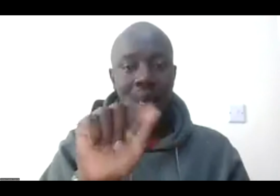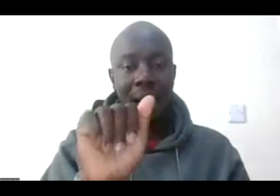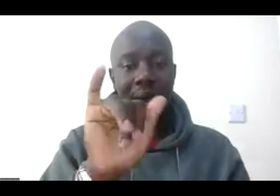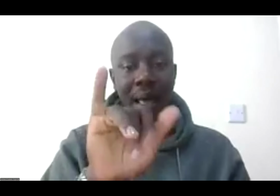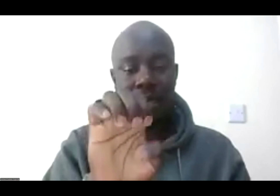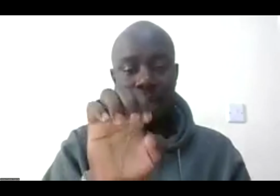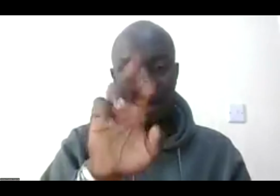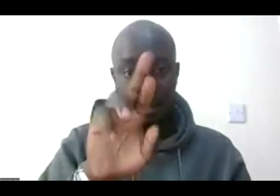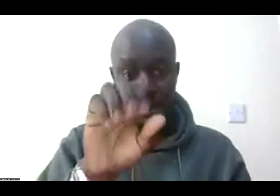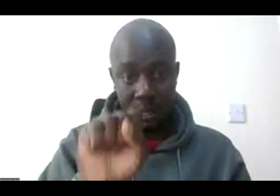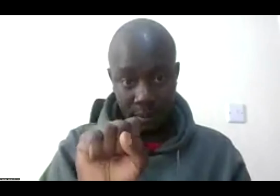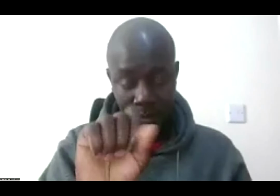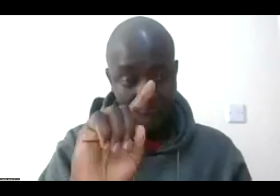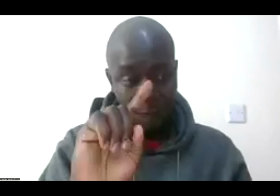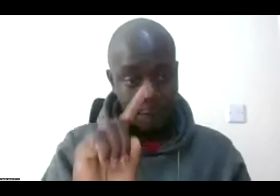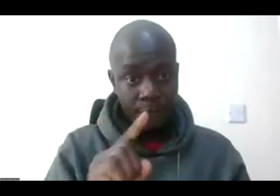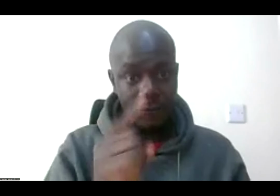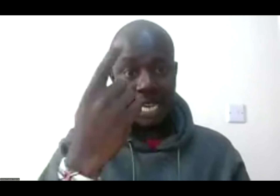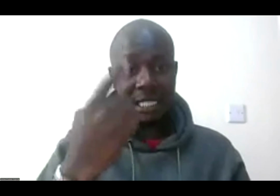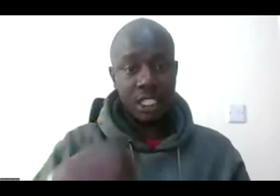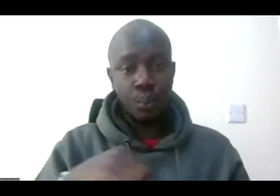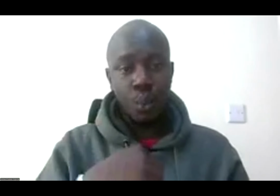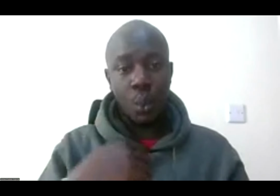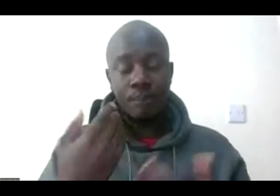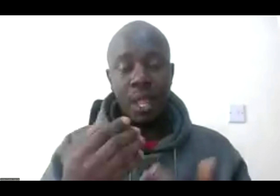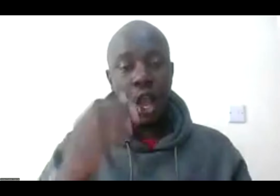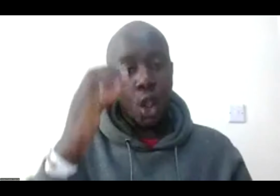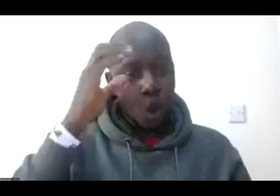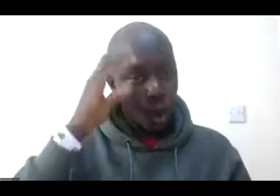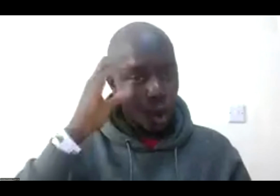So our system works in 3 layers.